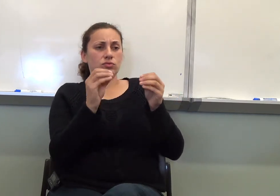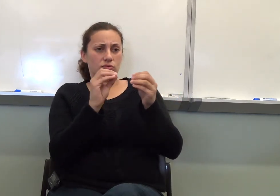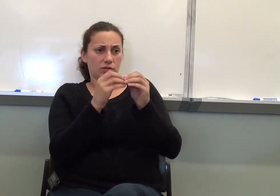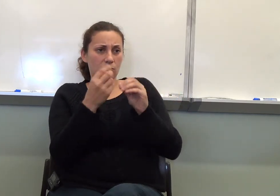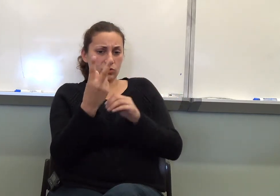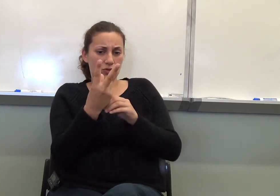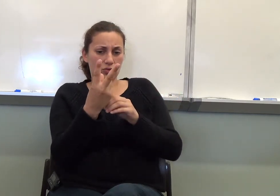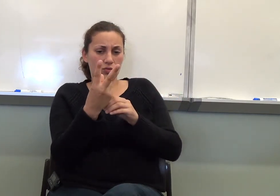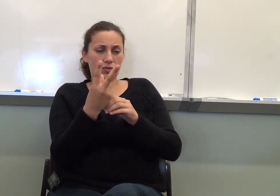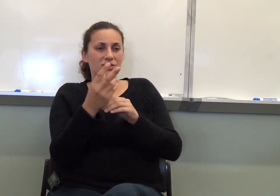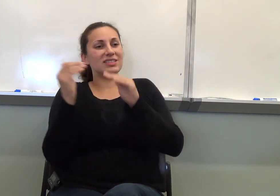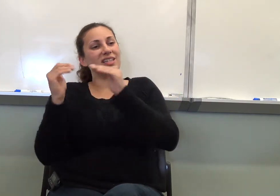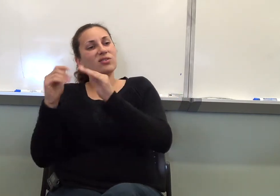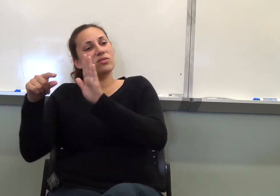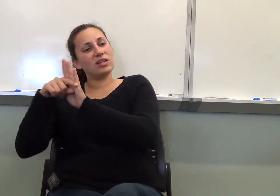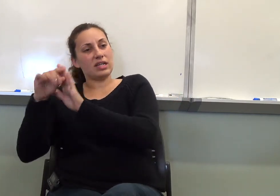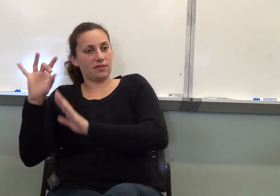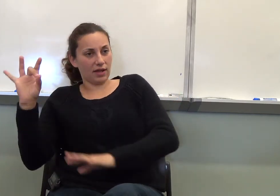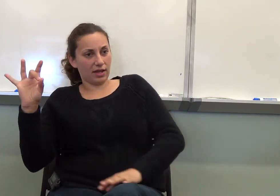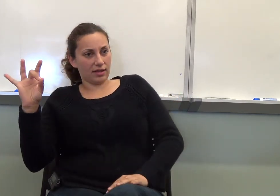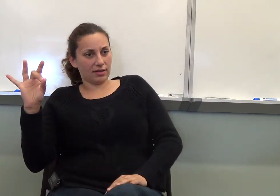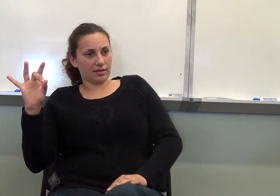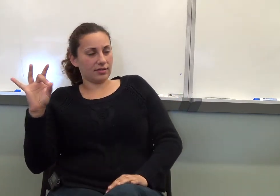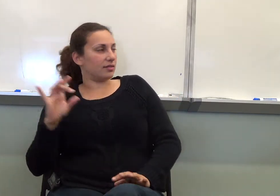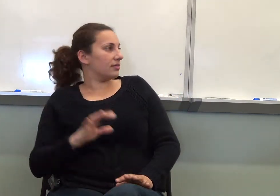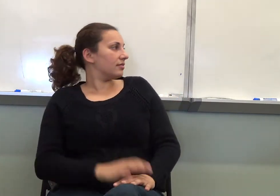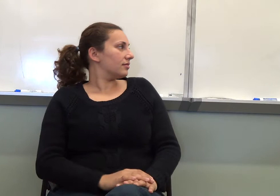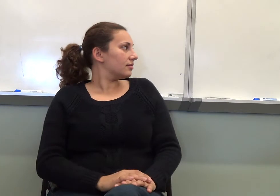Well, let's actually do it mathematically instead of spraining all the little gray cells. All